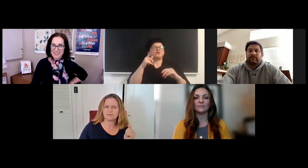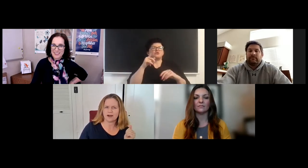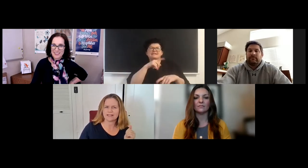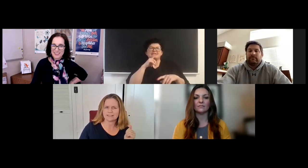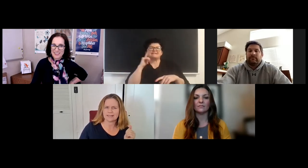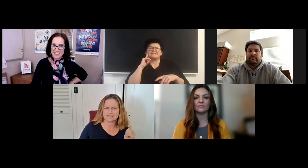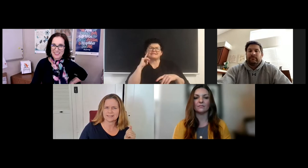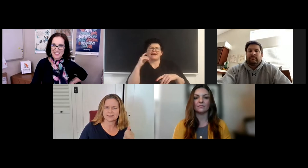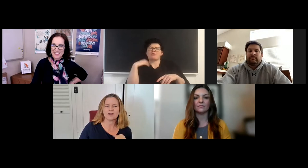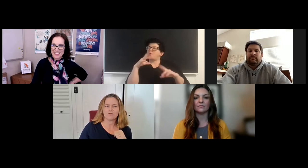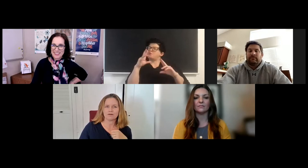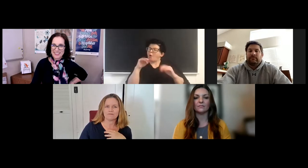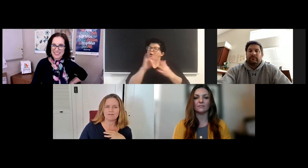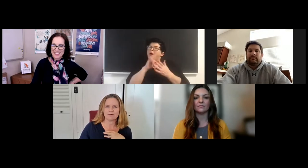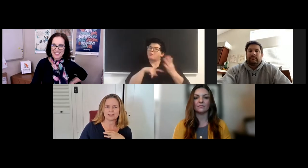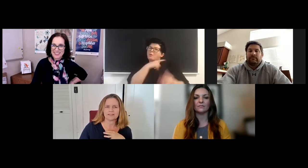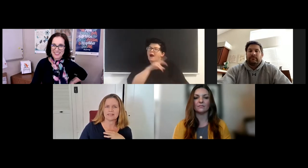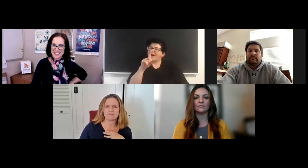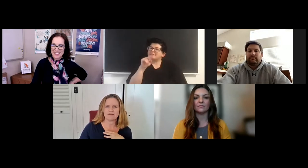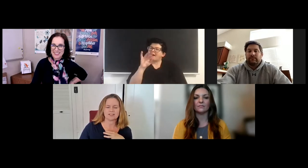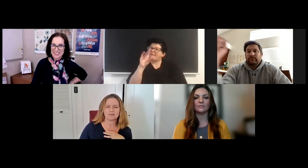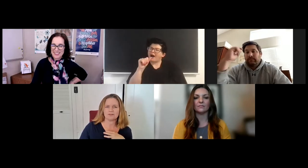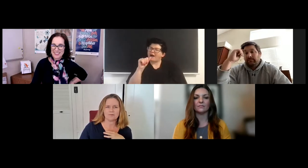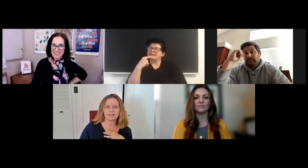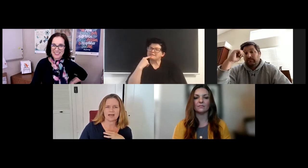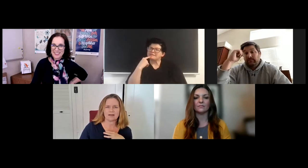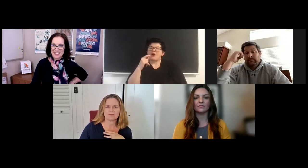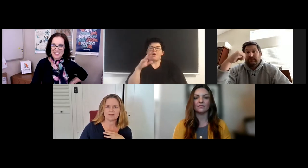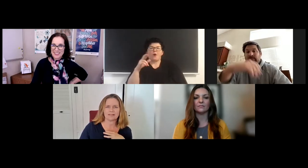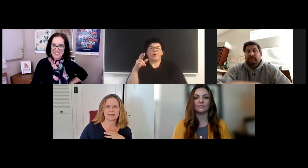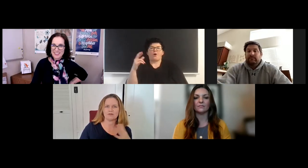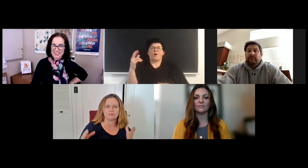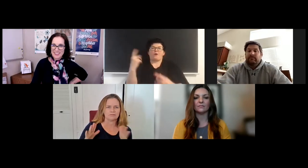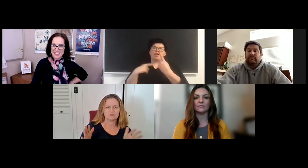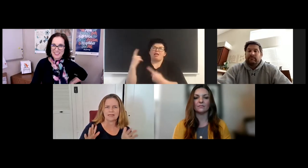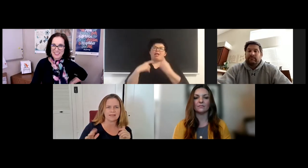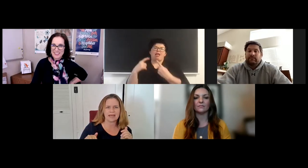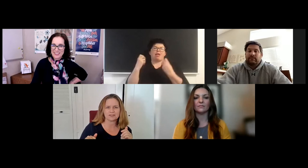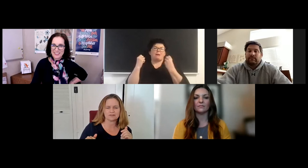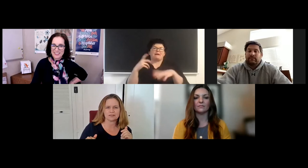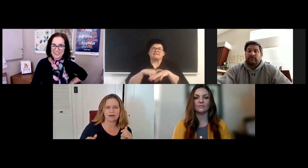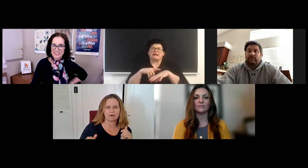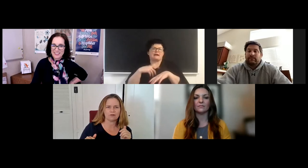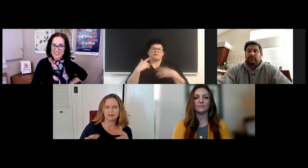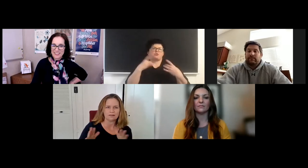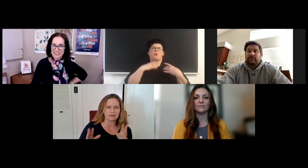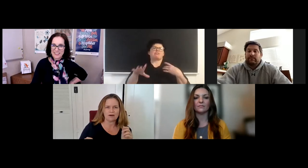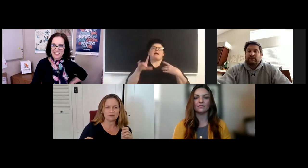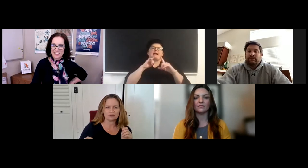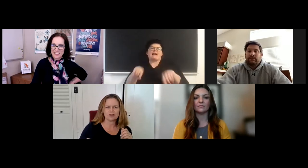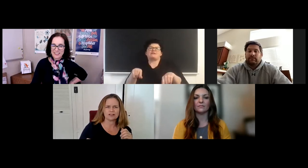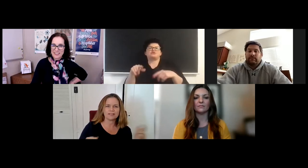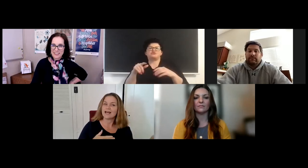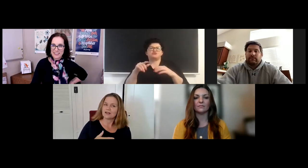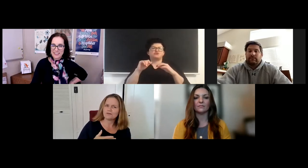what Devana says it is. Or if they have questions that they've asked you too many times because they don't like the answers about how